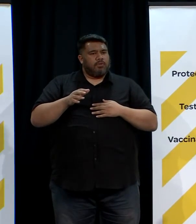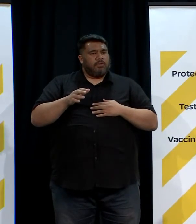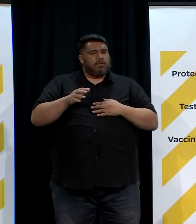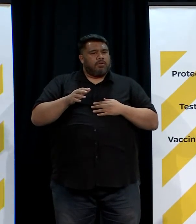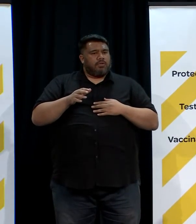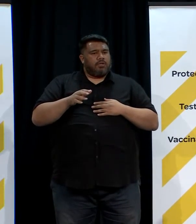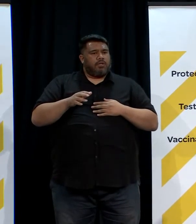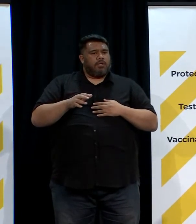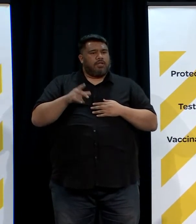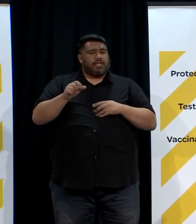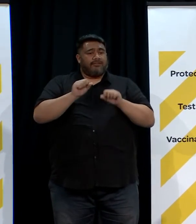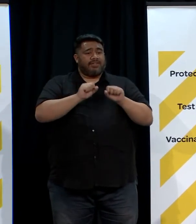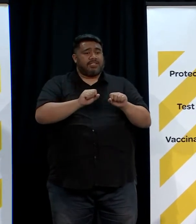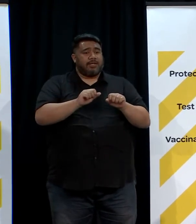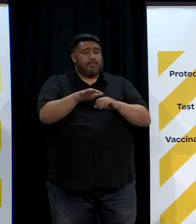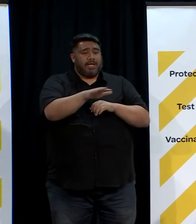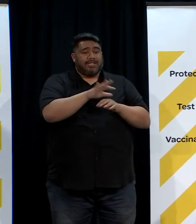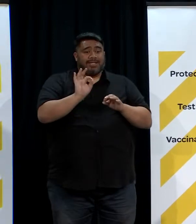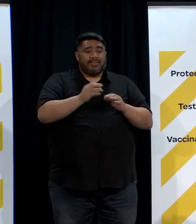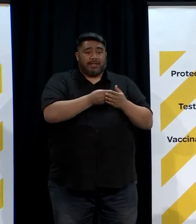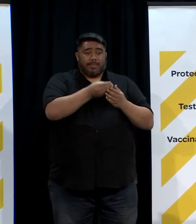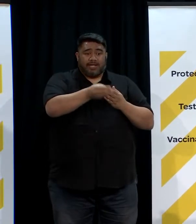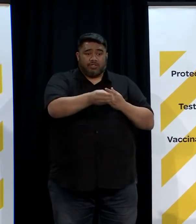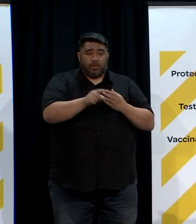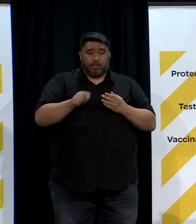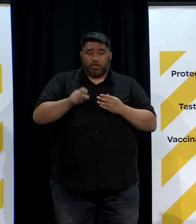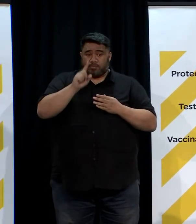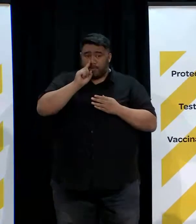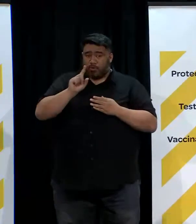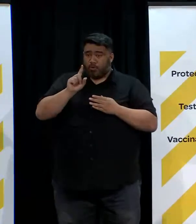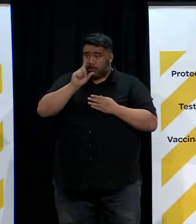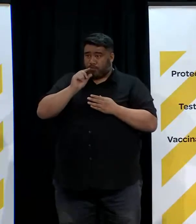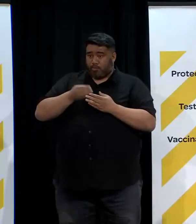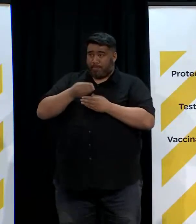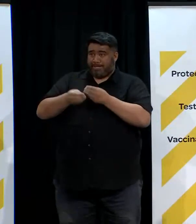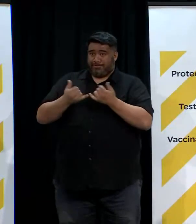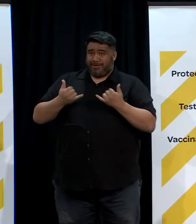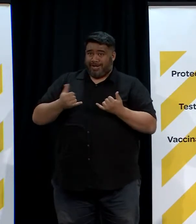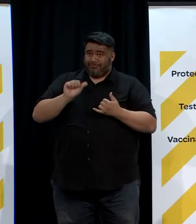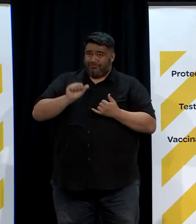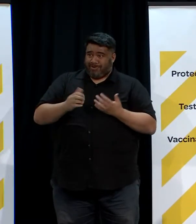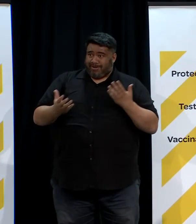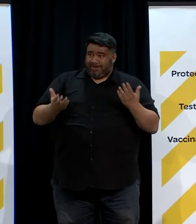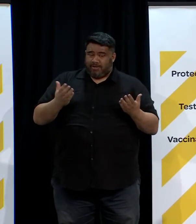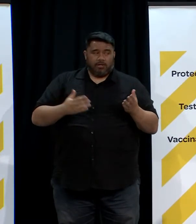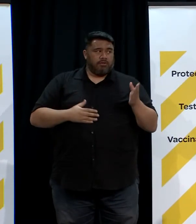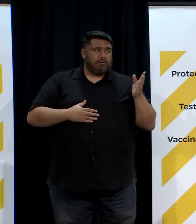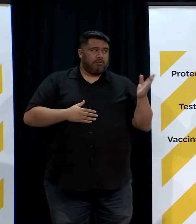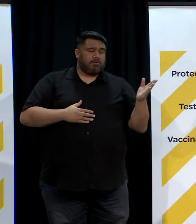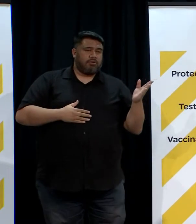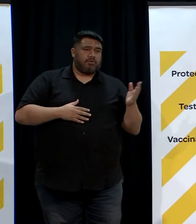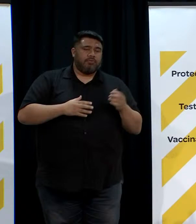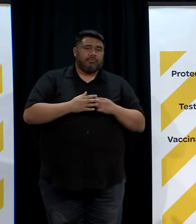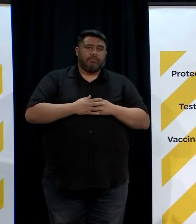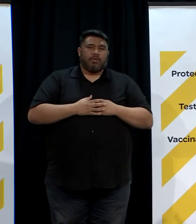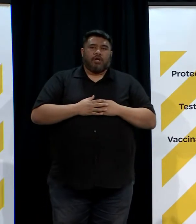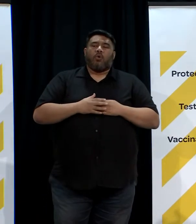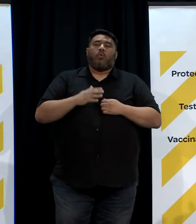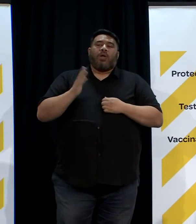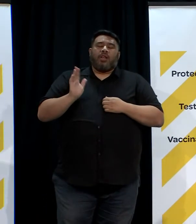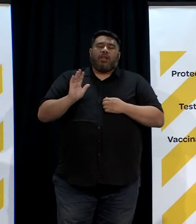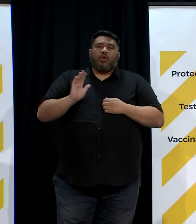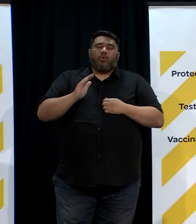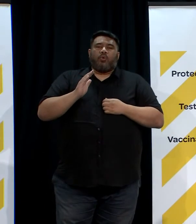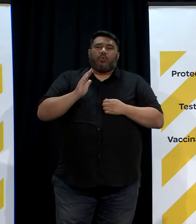infections? We'll have to come back to you on that. There is quite a number, and it's just we need to come back